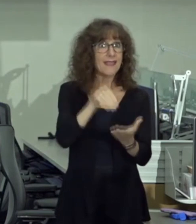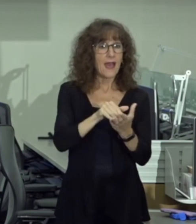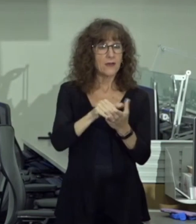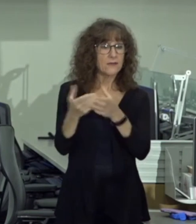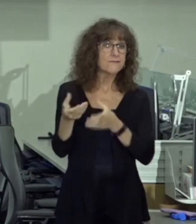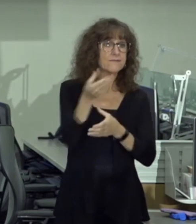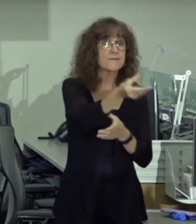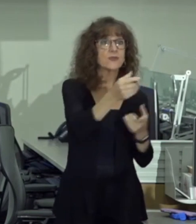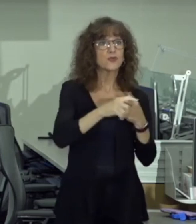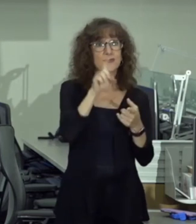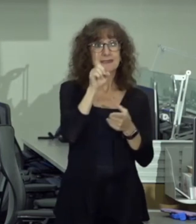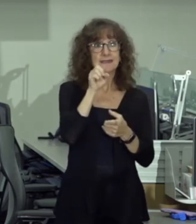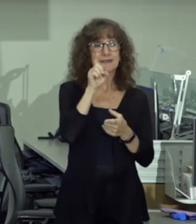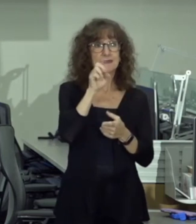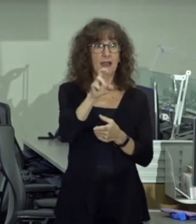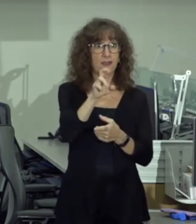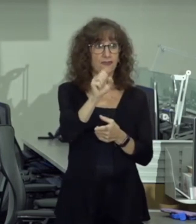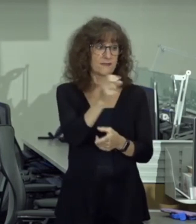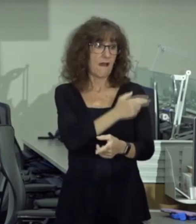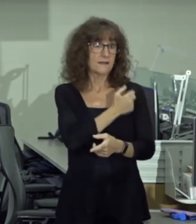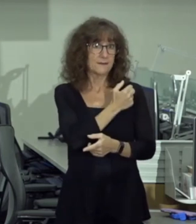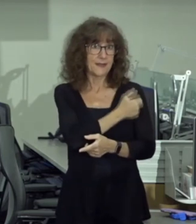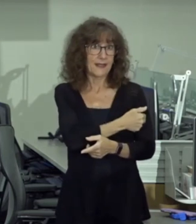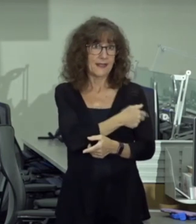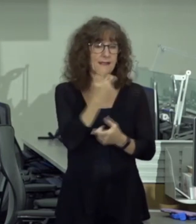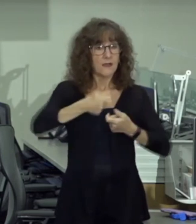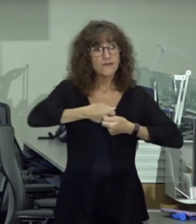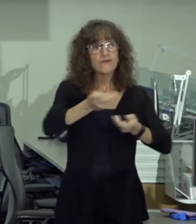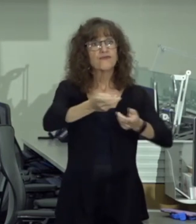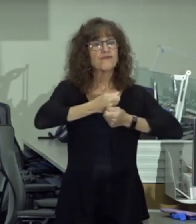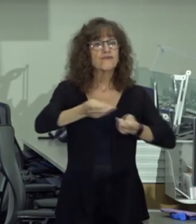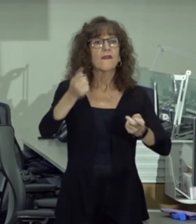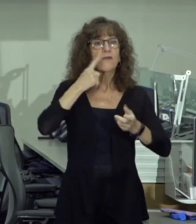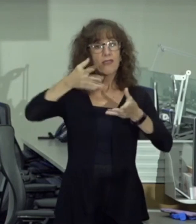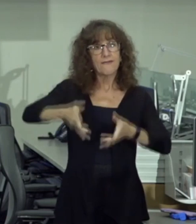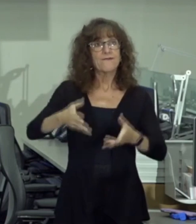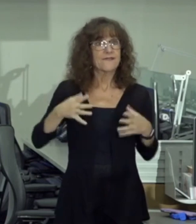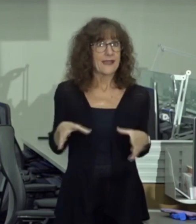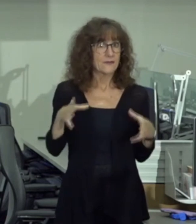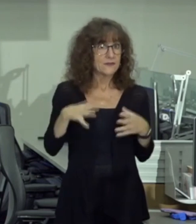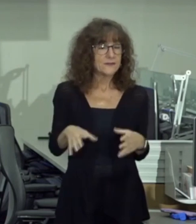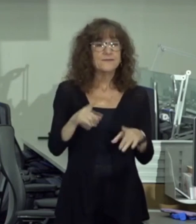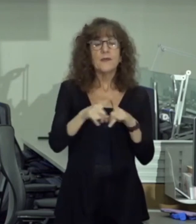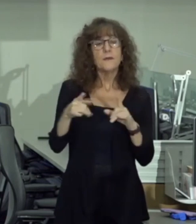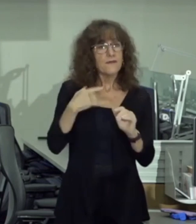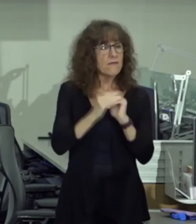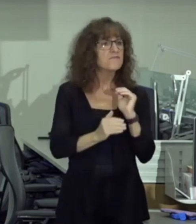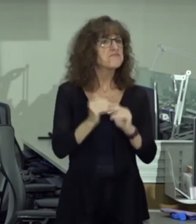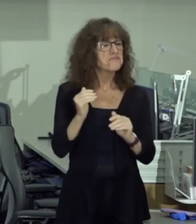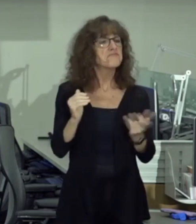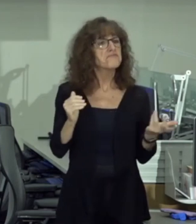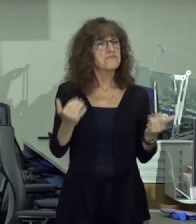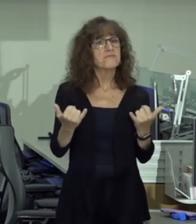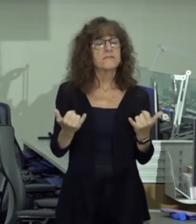directly to Doctors Hospital. We've now begun the distribution process for the remaining gowns, but we are comfortable that we have